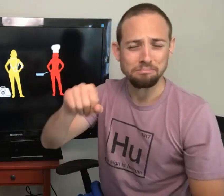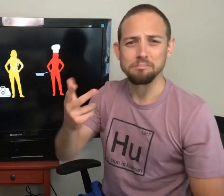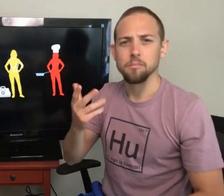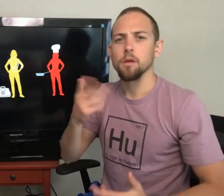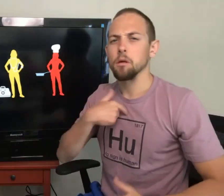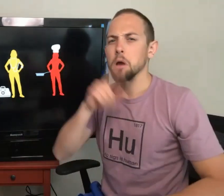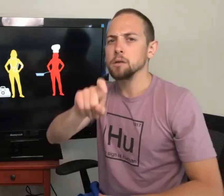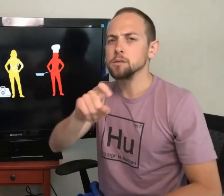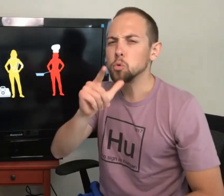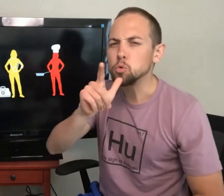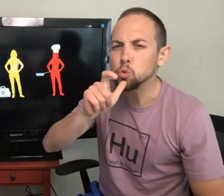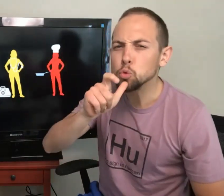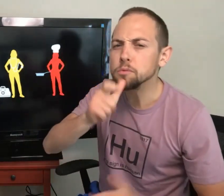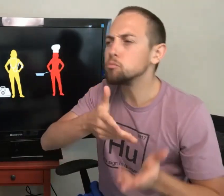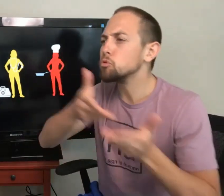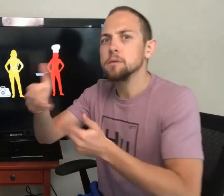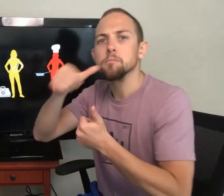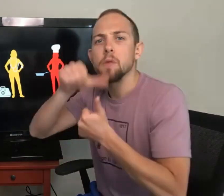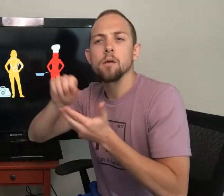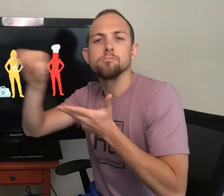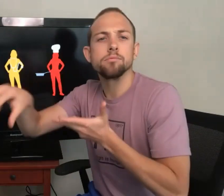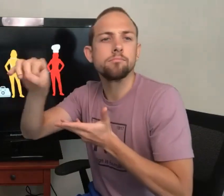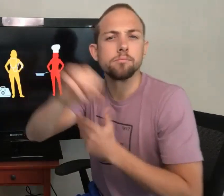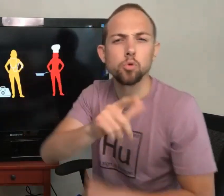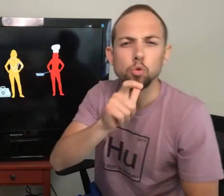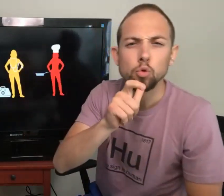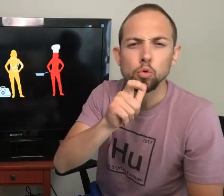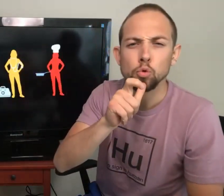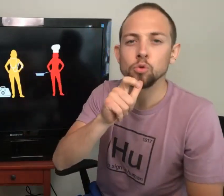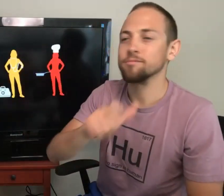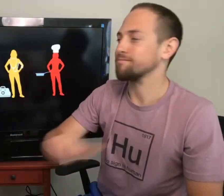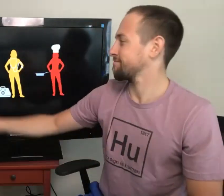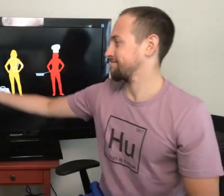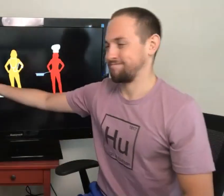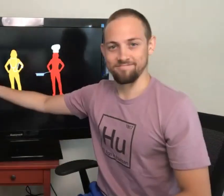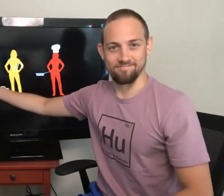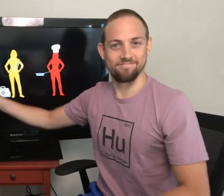chef. Again, let's ask the question. Who delivers the mail?